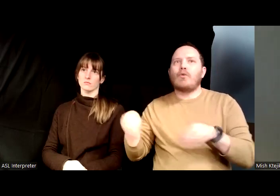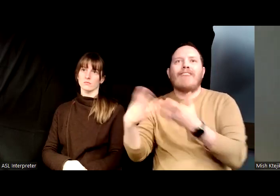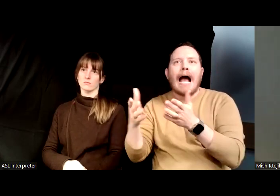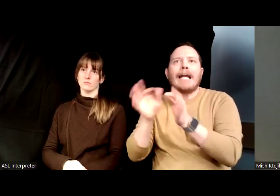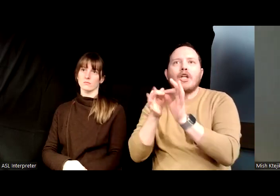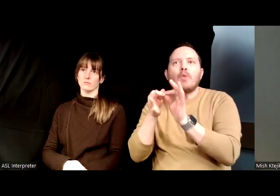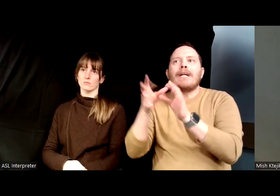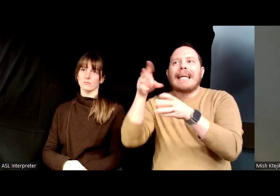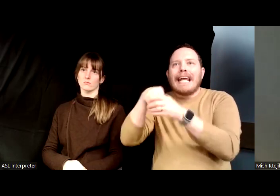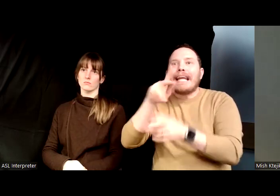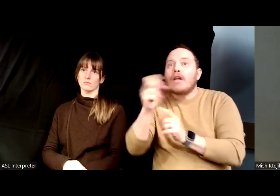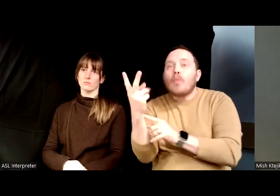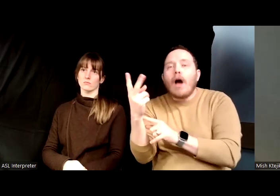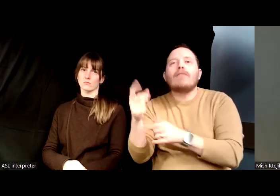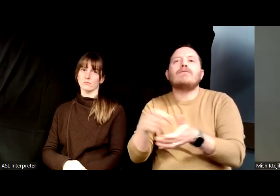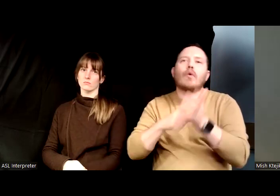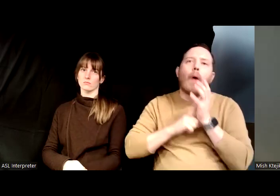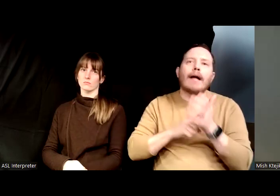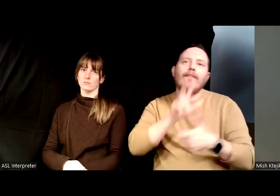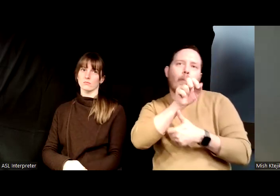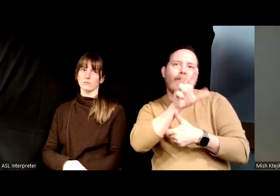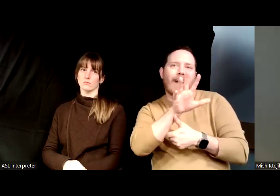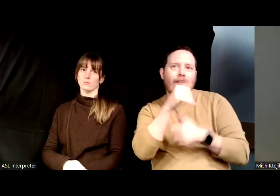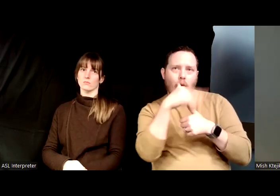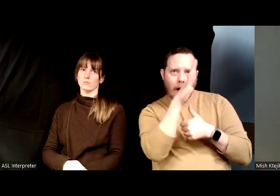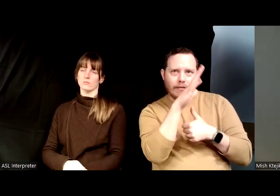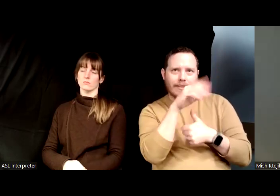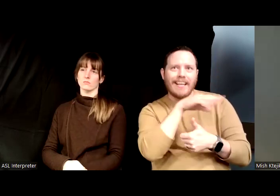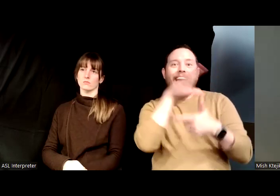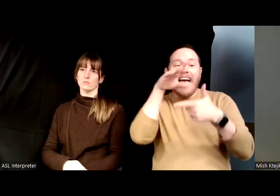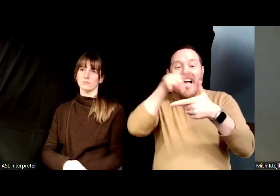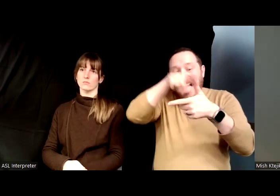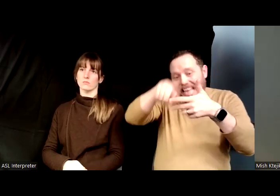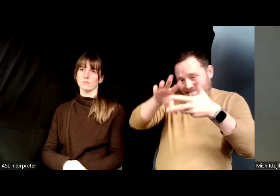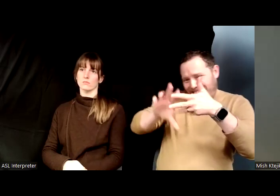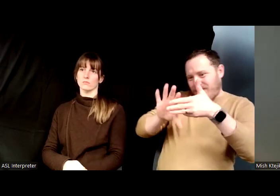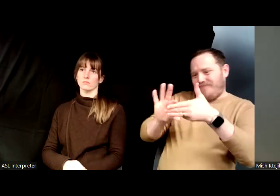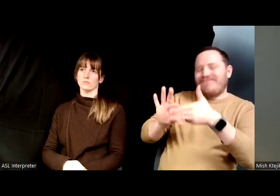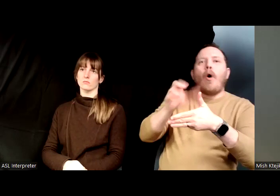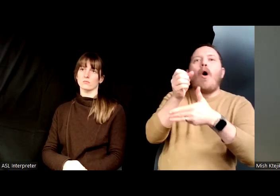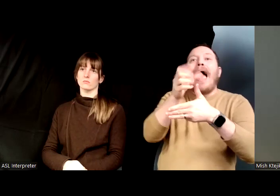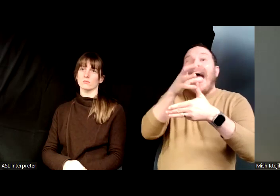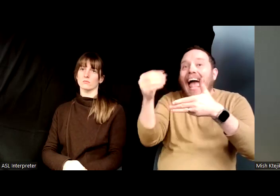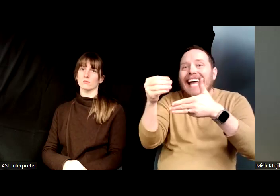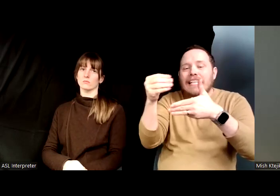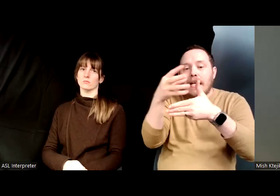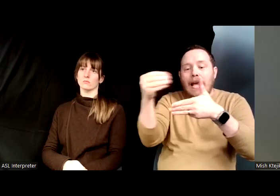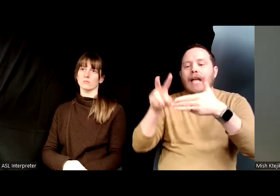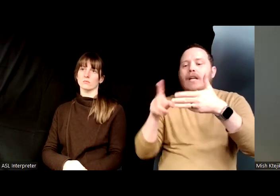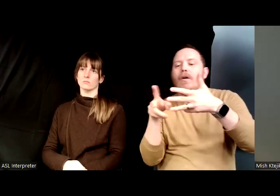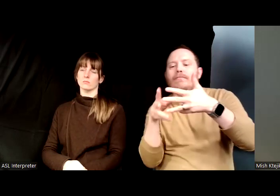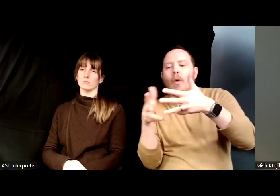don't know, that's really that, to provide interpreters in K through 12, it requires a 3.5 or above on the